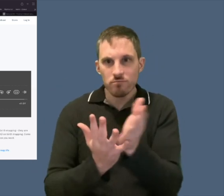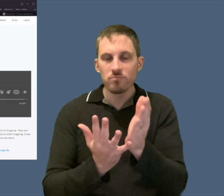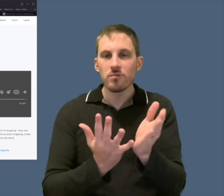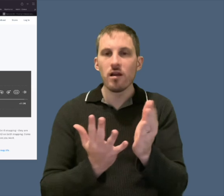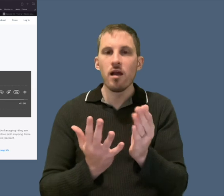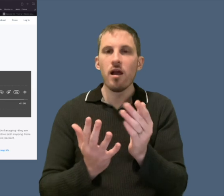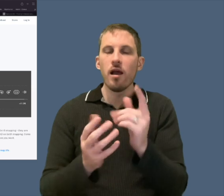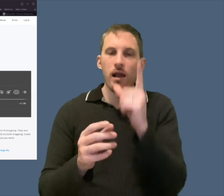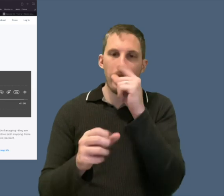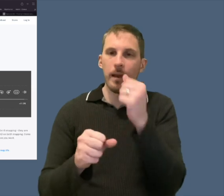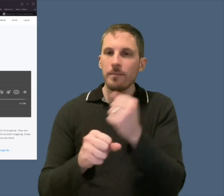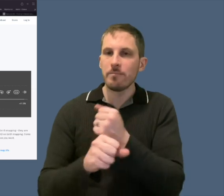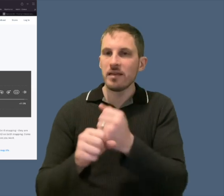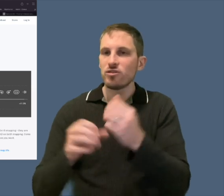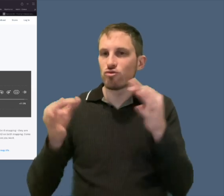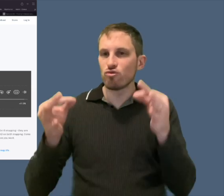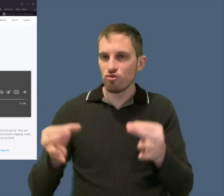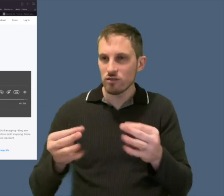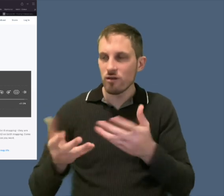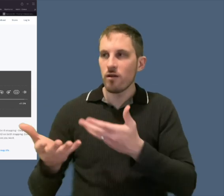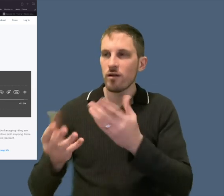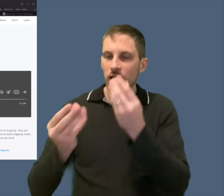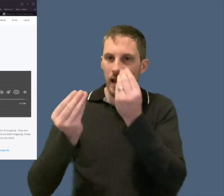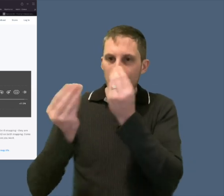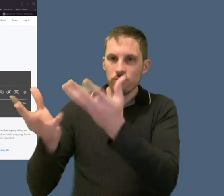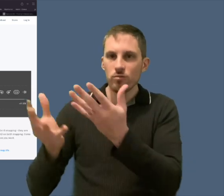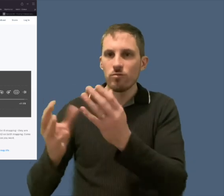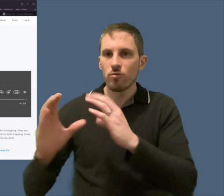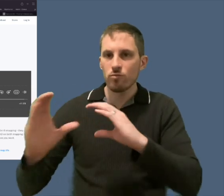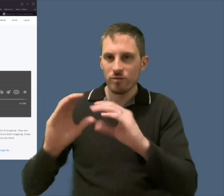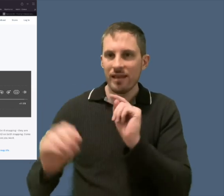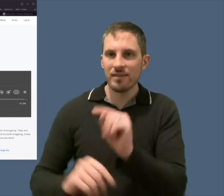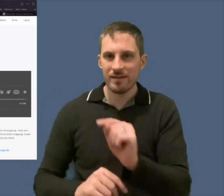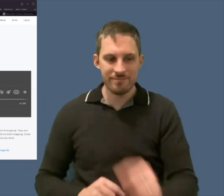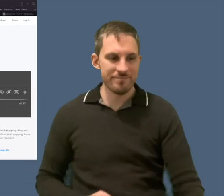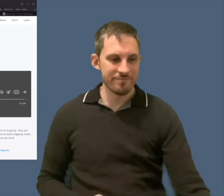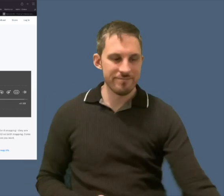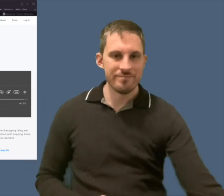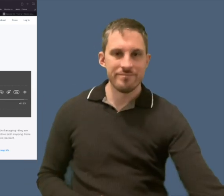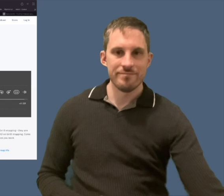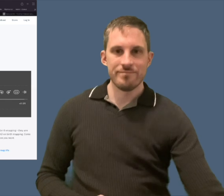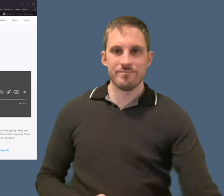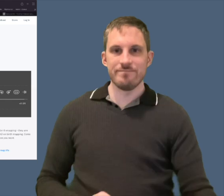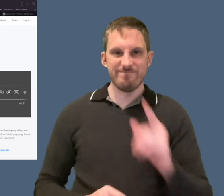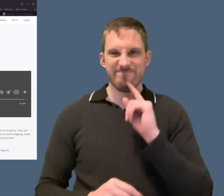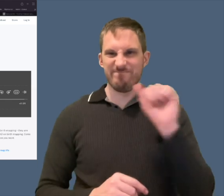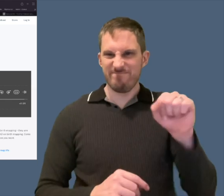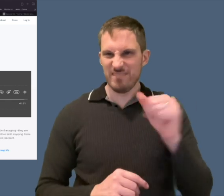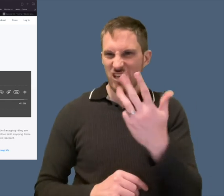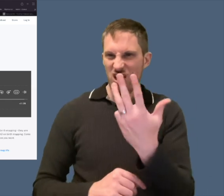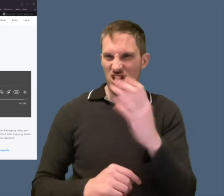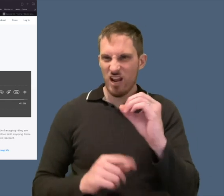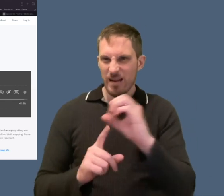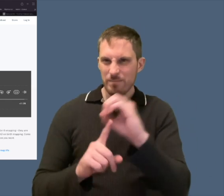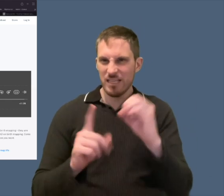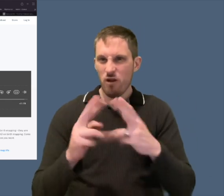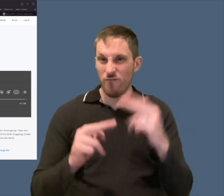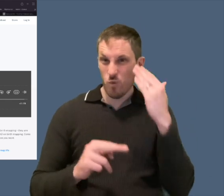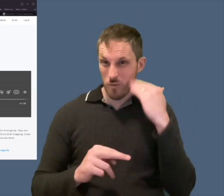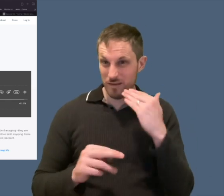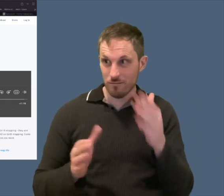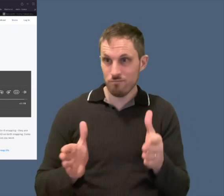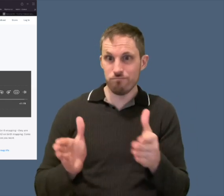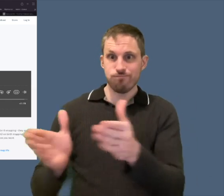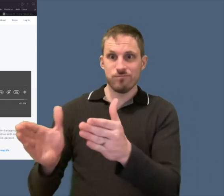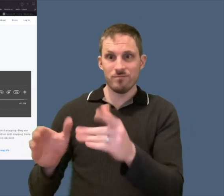day, or maybe necessary on the day. That's exactly right. 90% of women are going into a system that